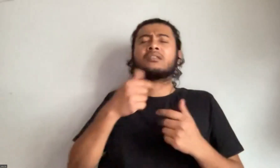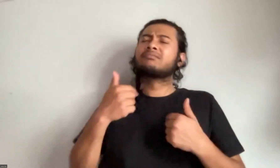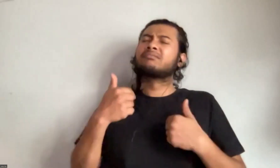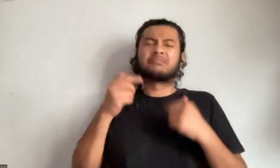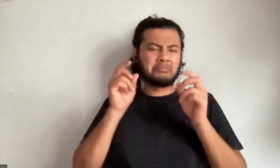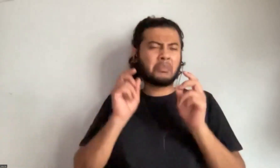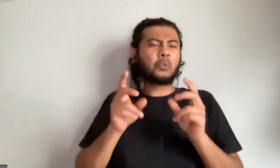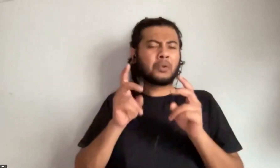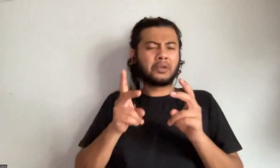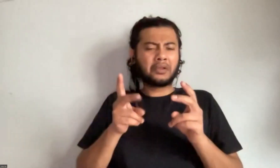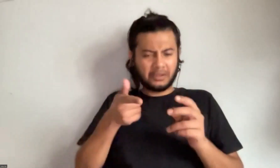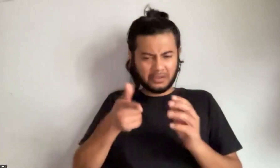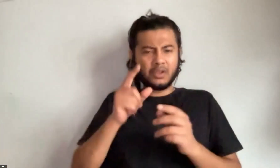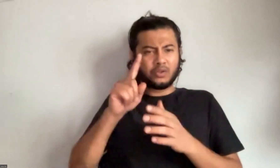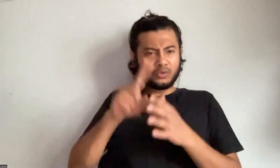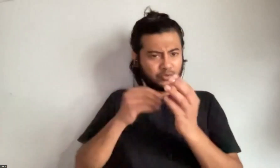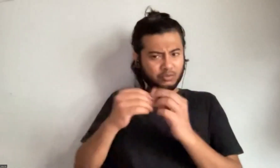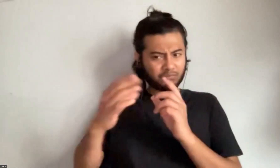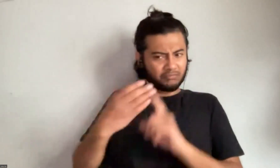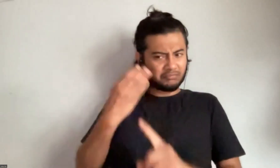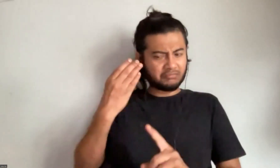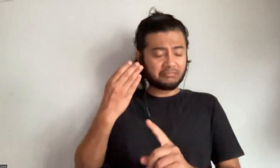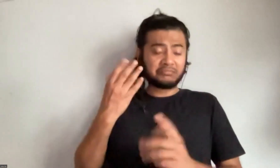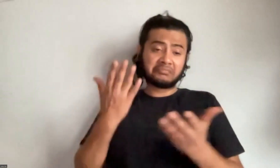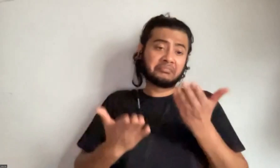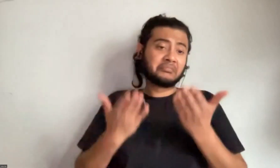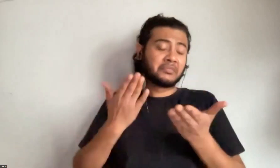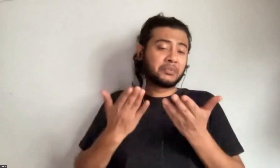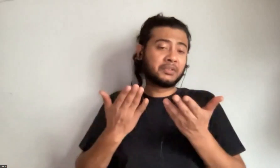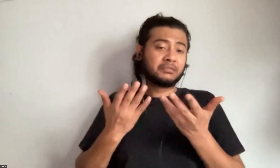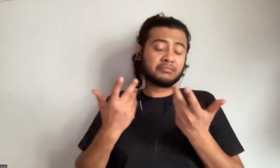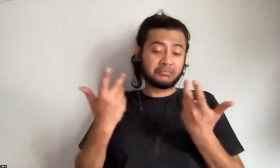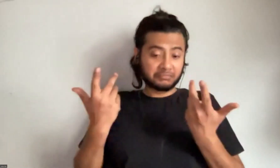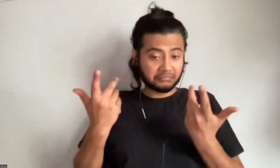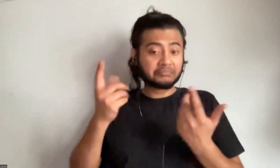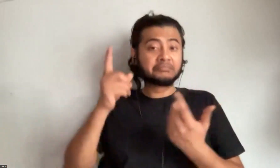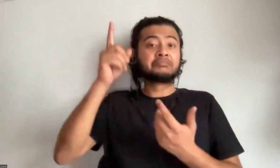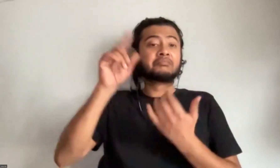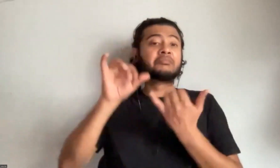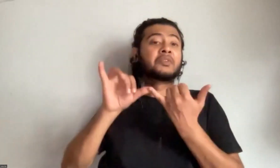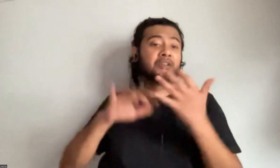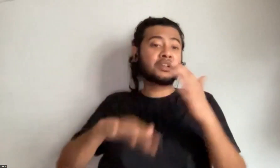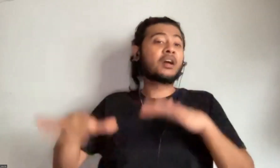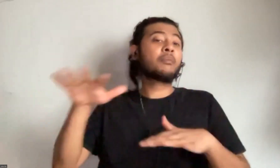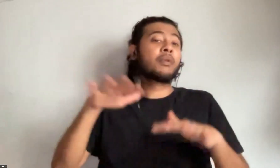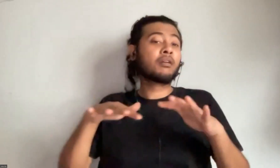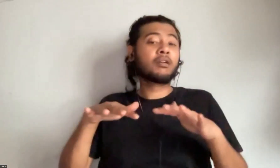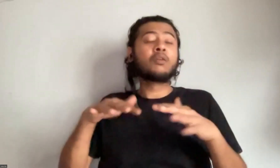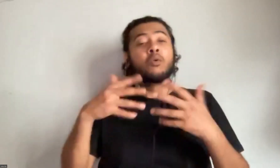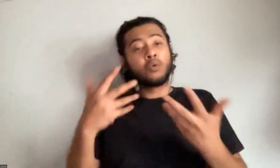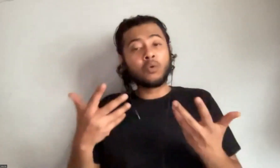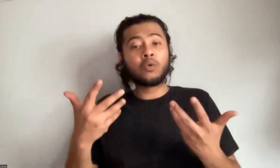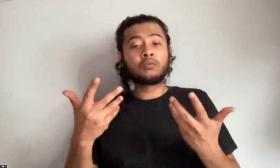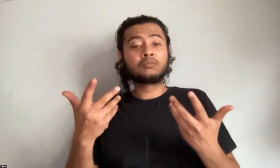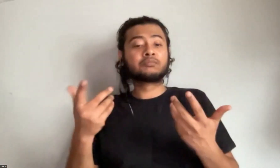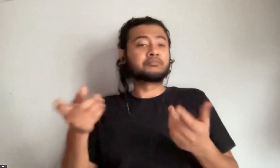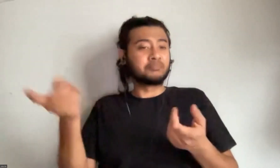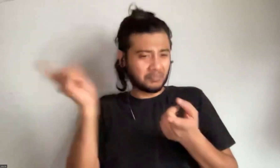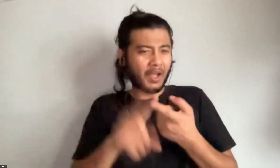happening because Krishna is my supreme father and he knows what is best for